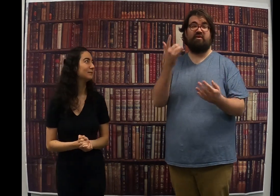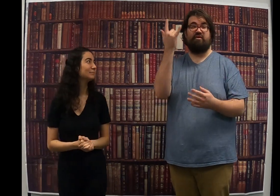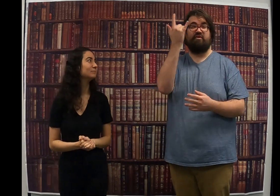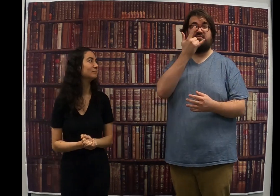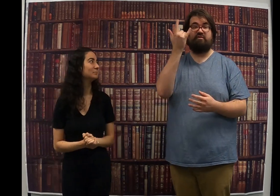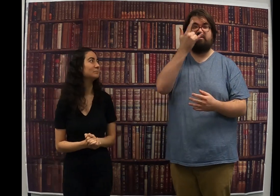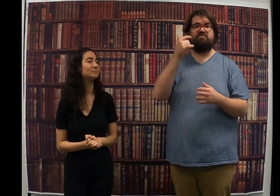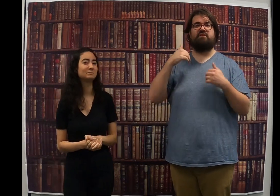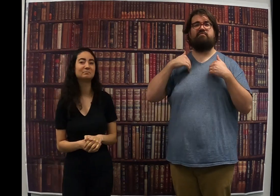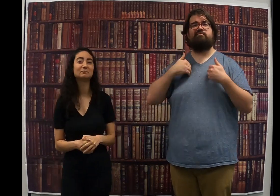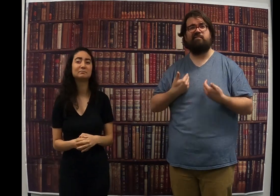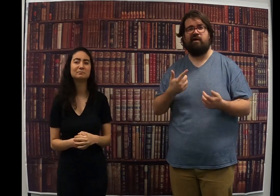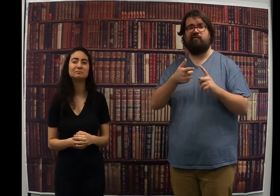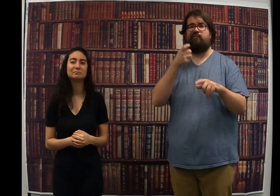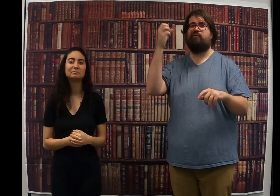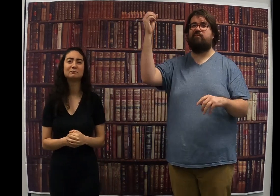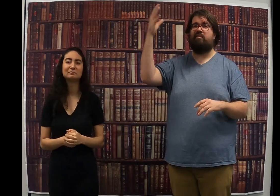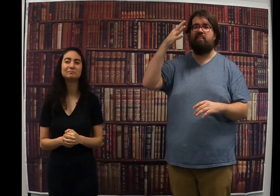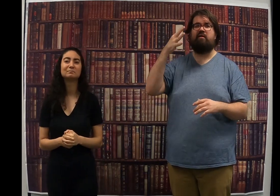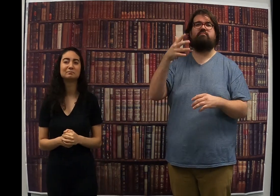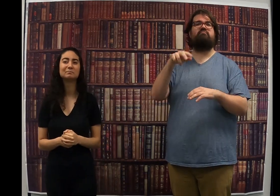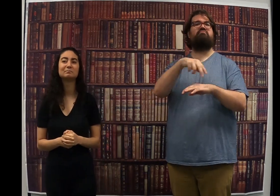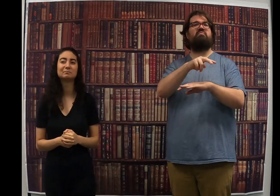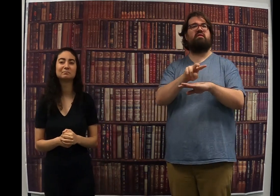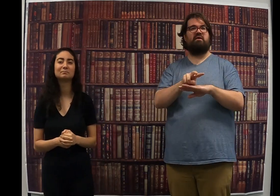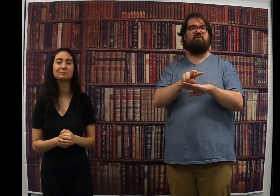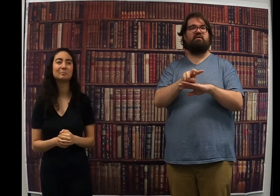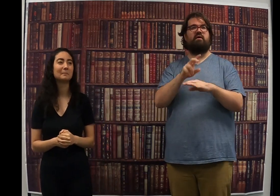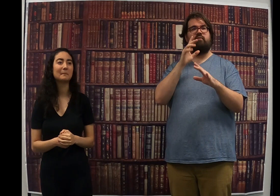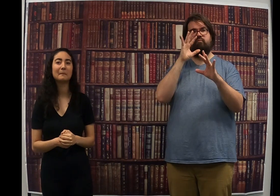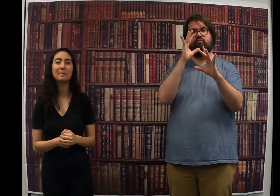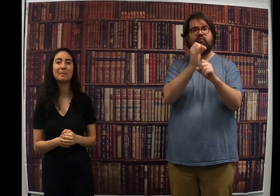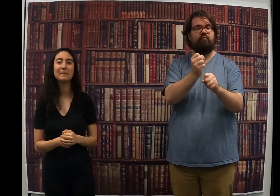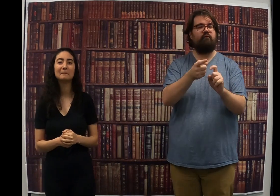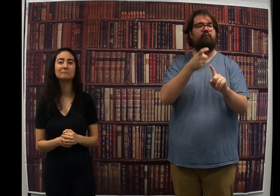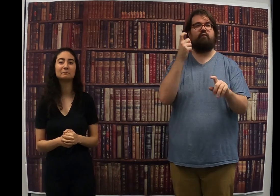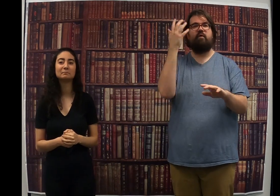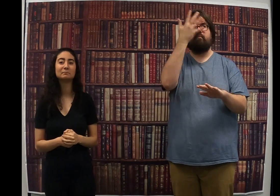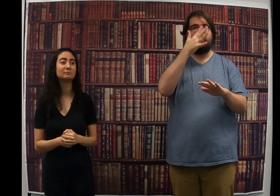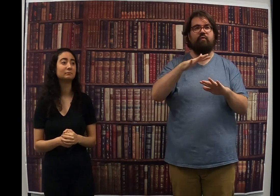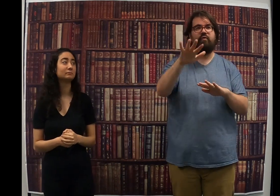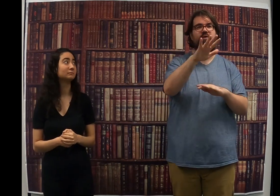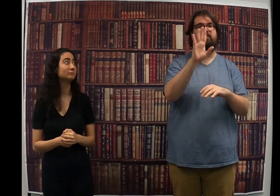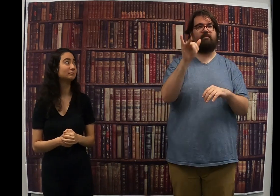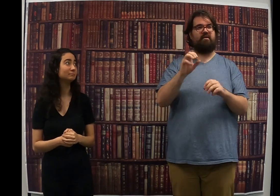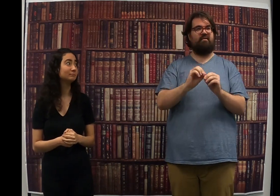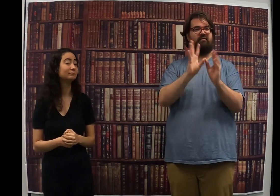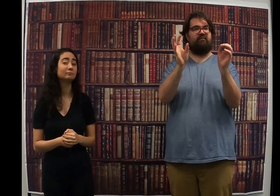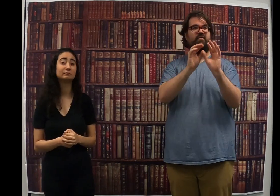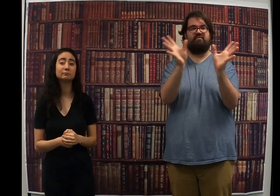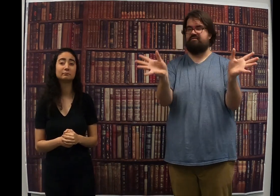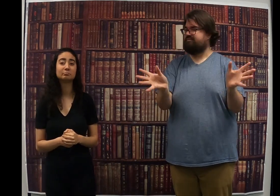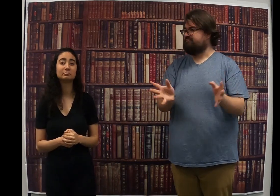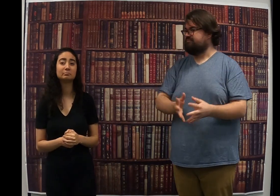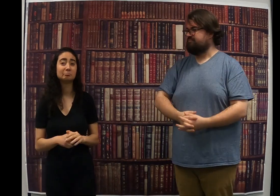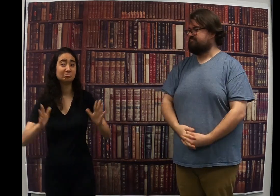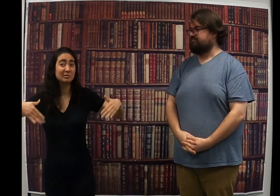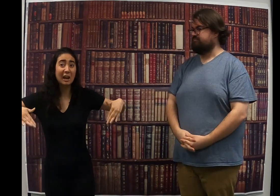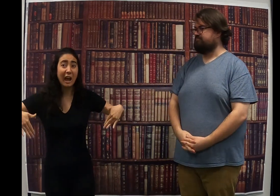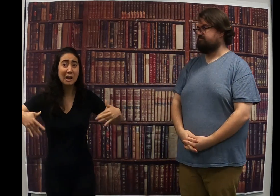Here Narcissus, tired from the heat, lies down, drawn to it by its look and by the